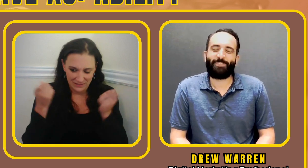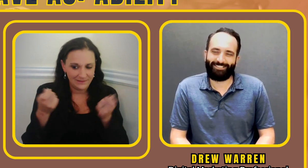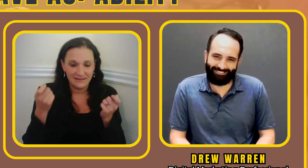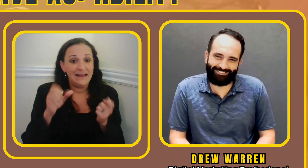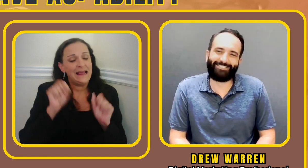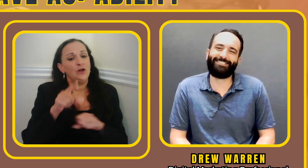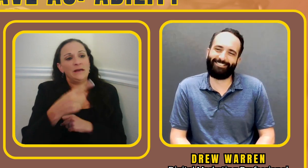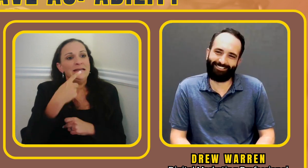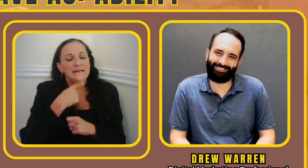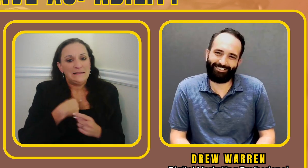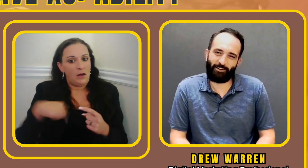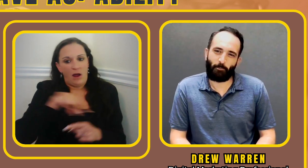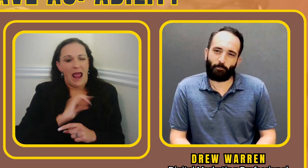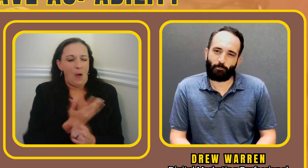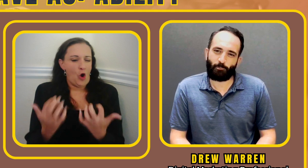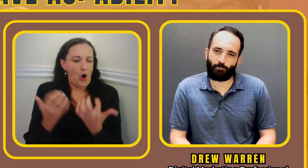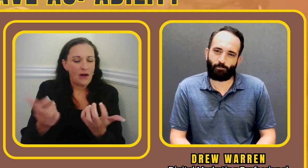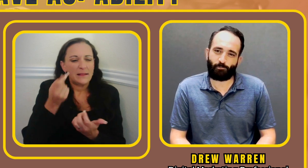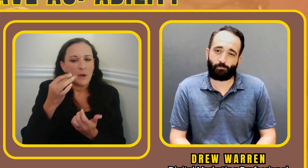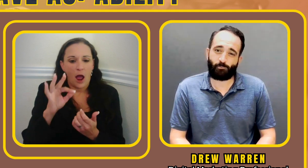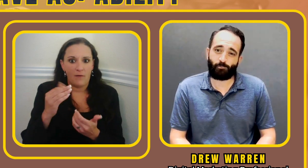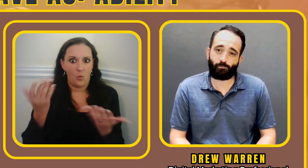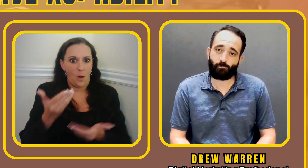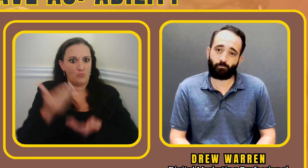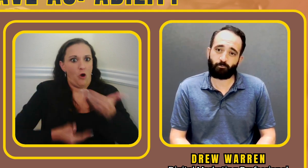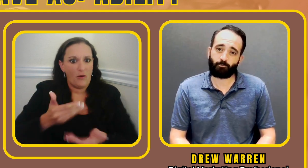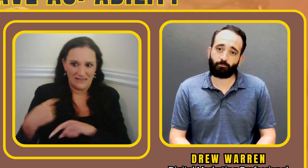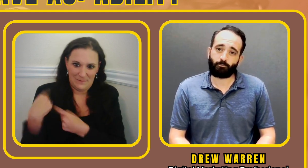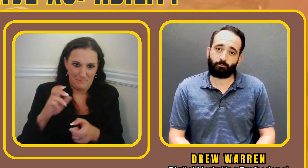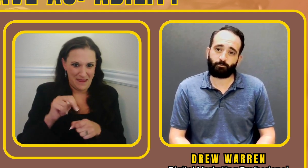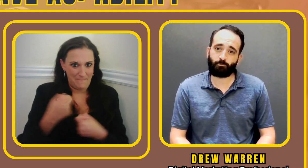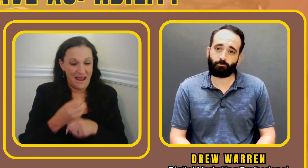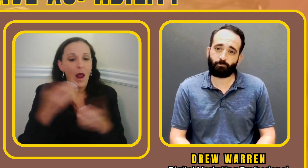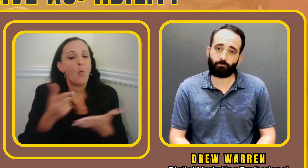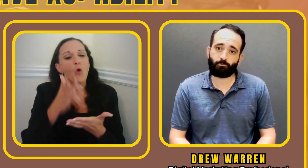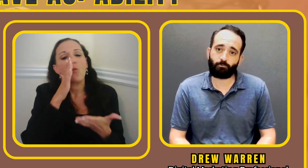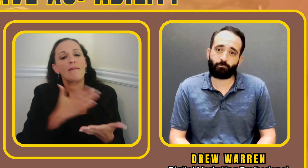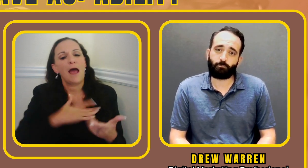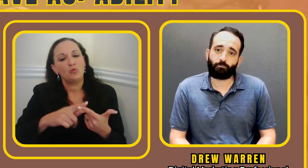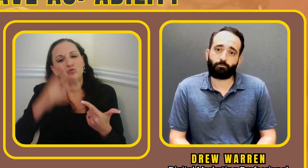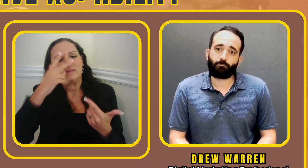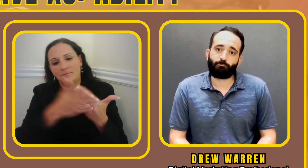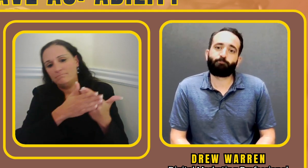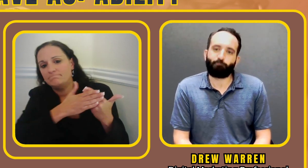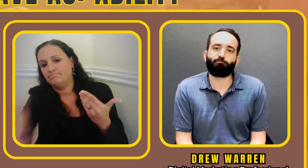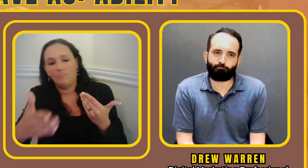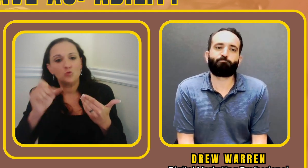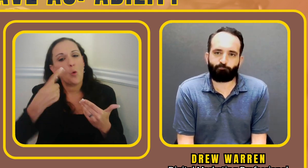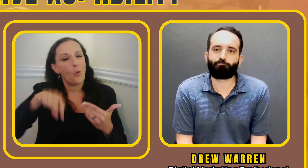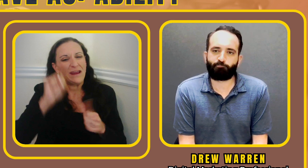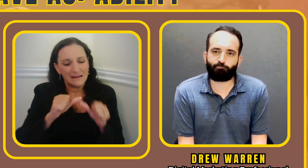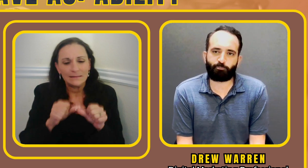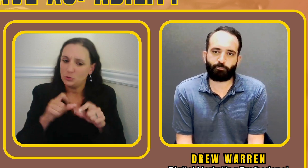Can you tell our audience here a little bit of the strides we've made and what you'd like to see going forward so that we can